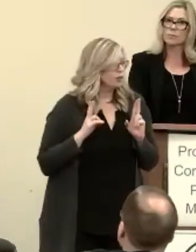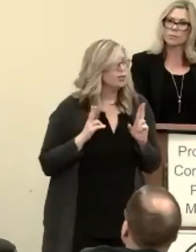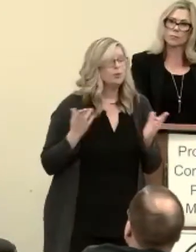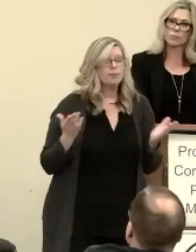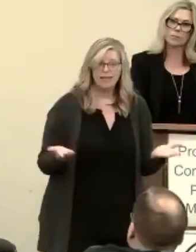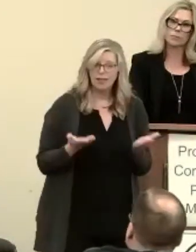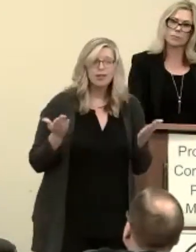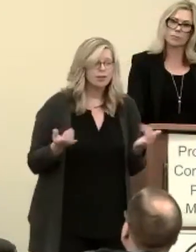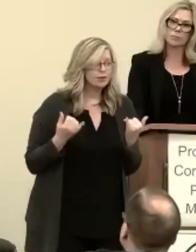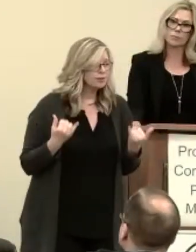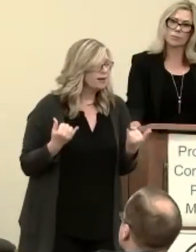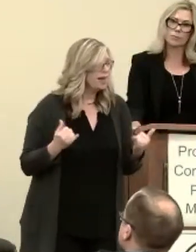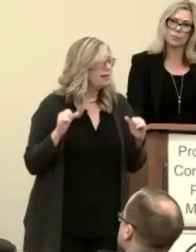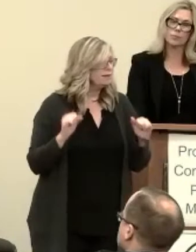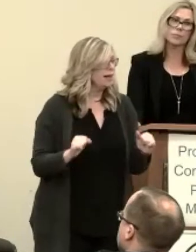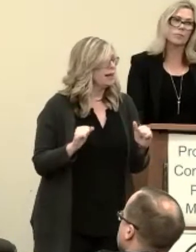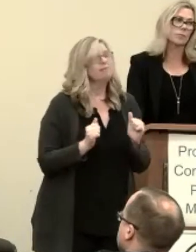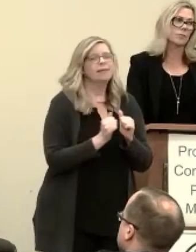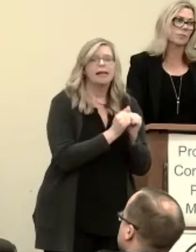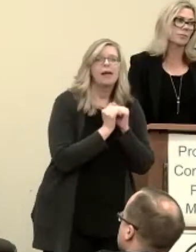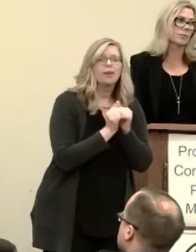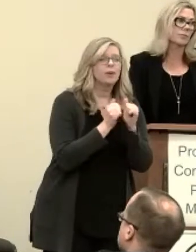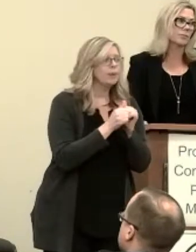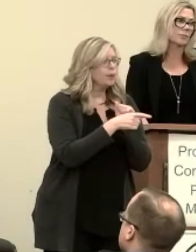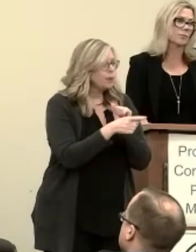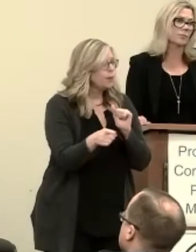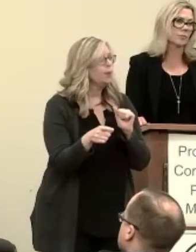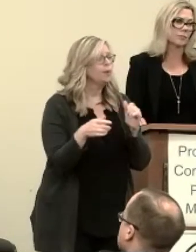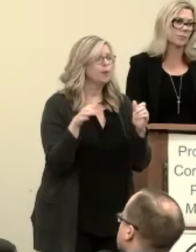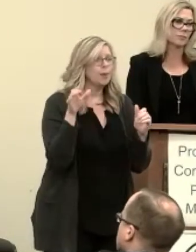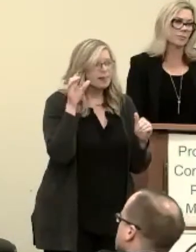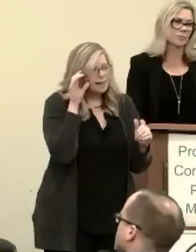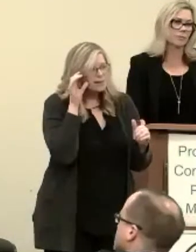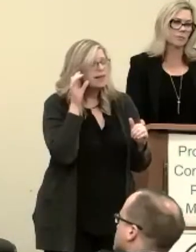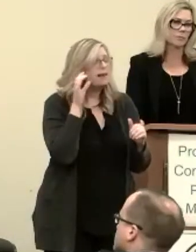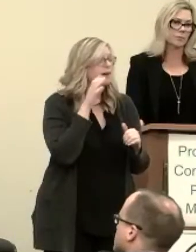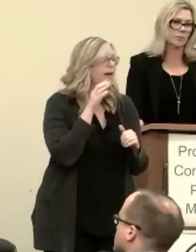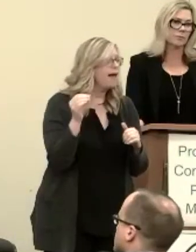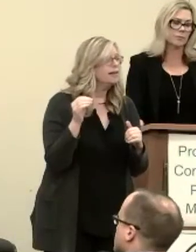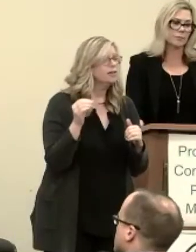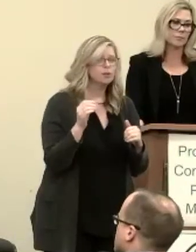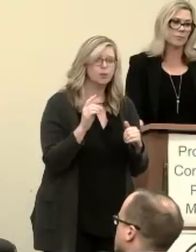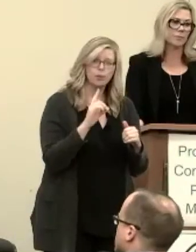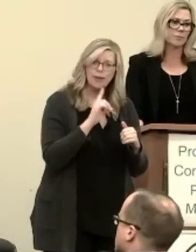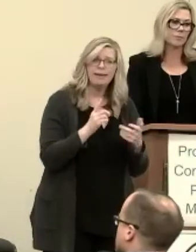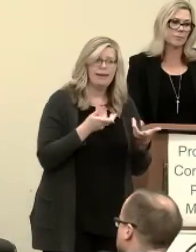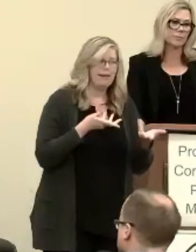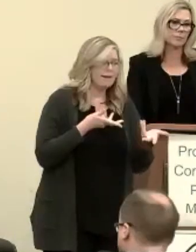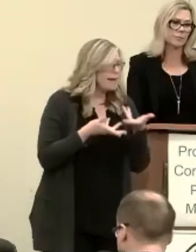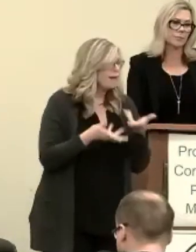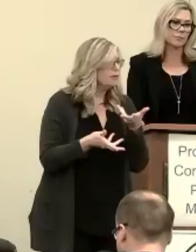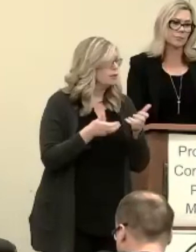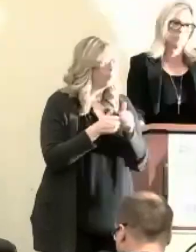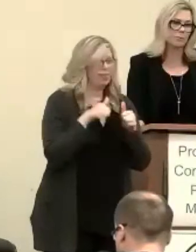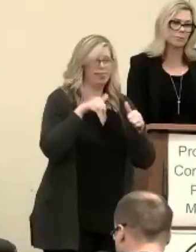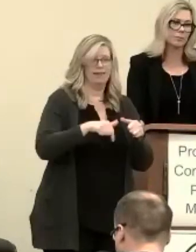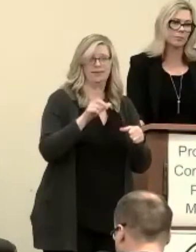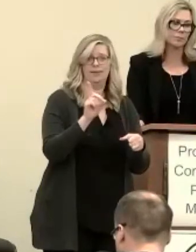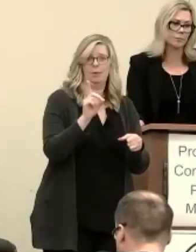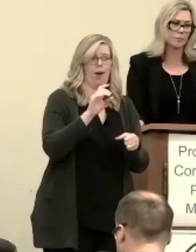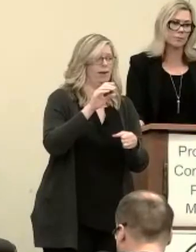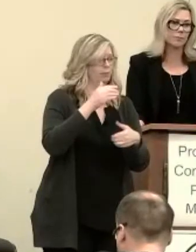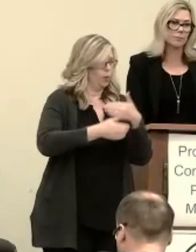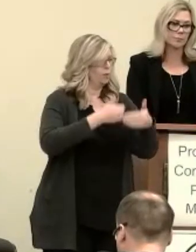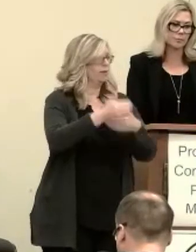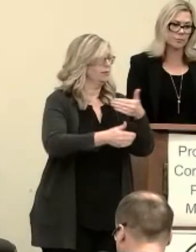stage, to be able to spend some time together, to listen and to, really engage in the democratic process that is